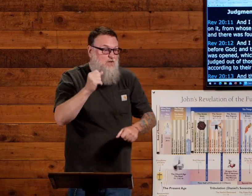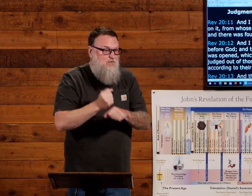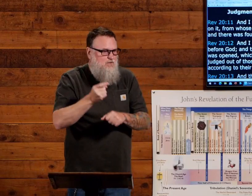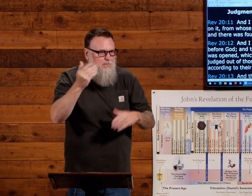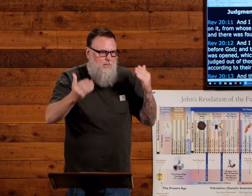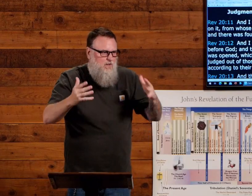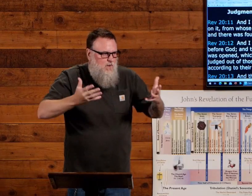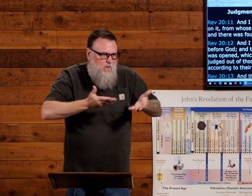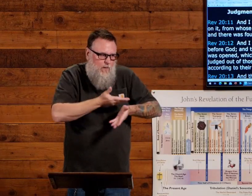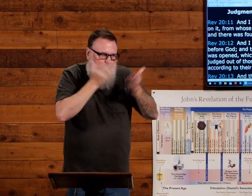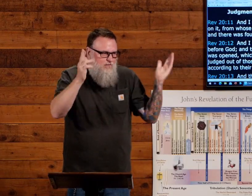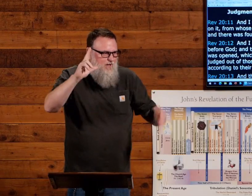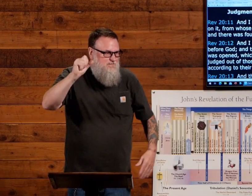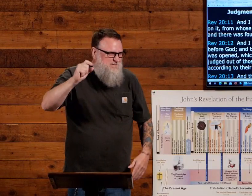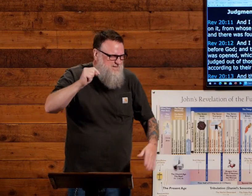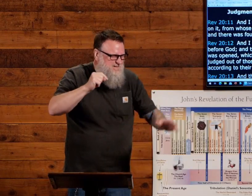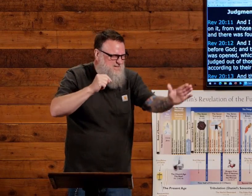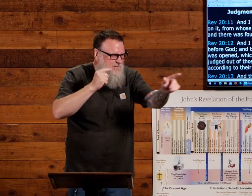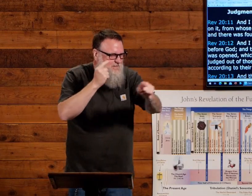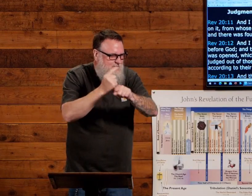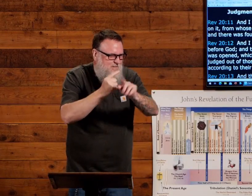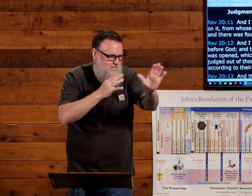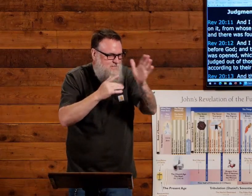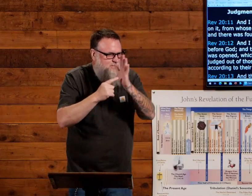I left it another 50 years, it would probably be rust right away.